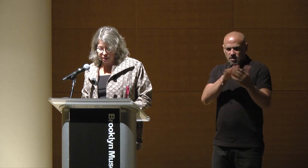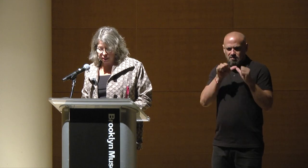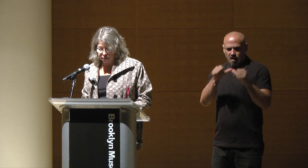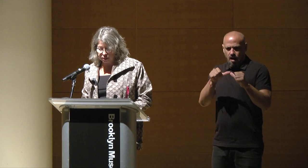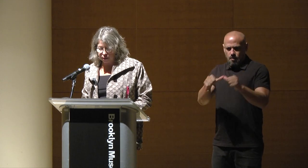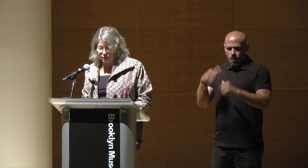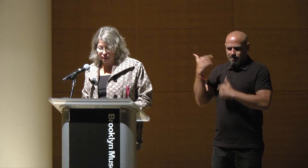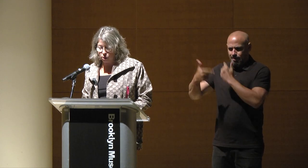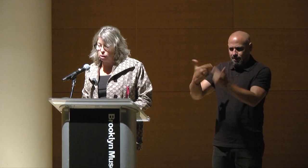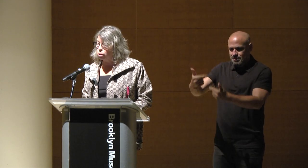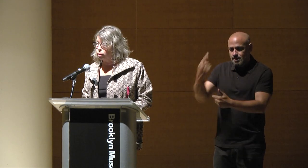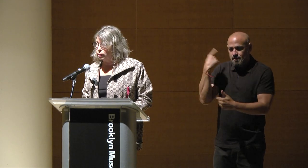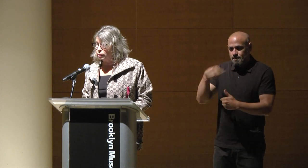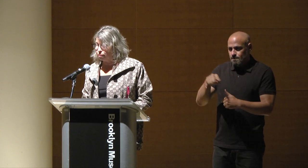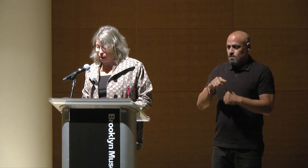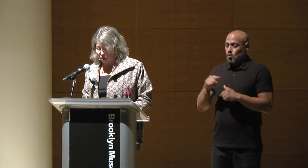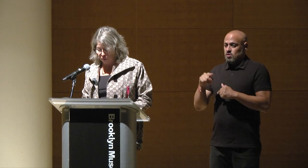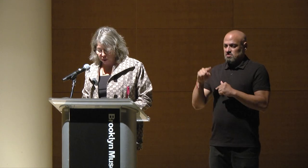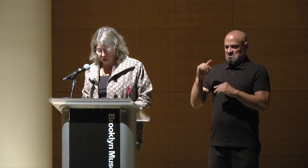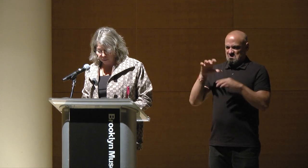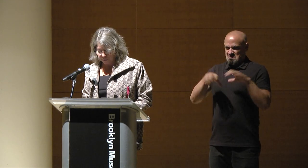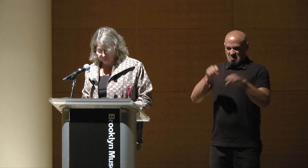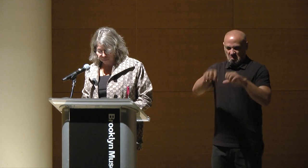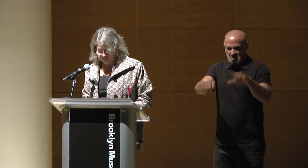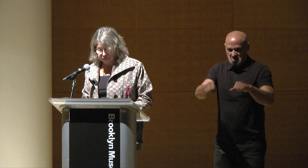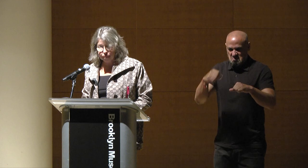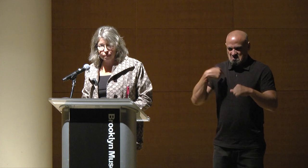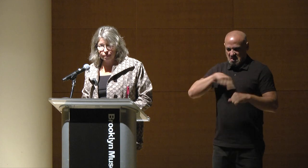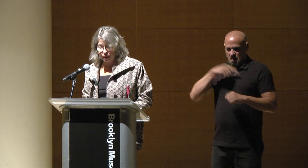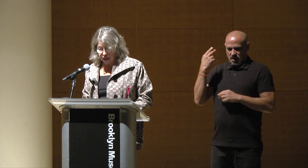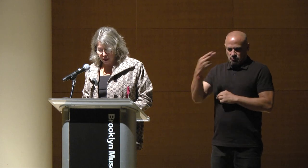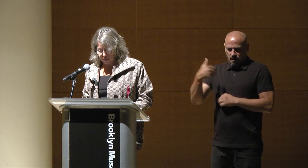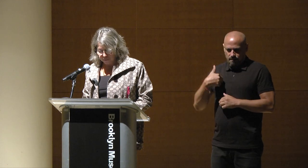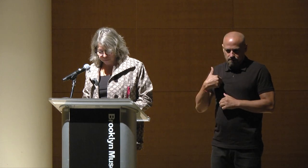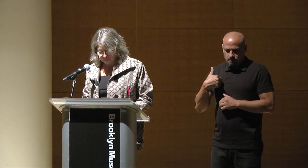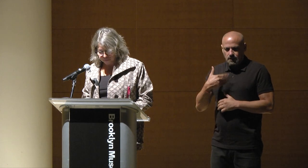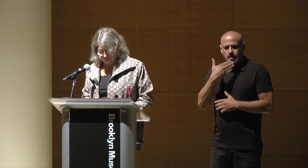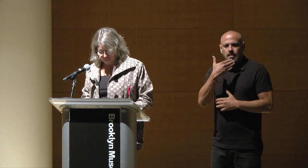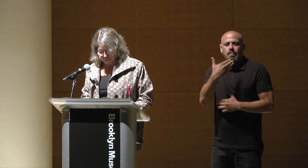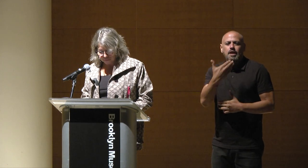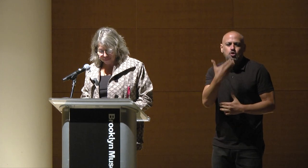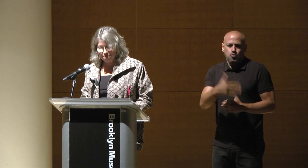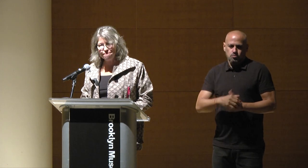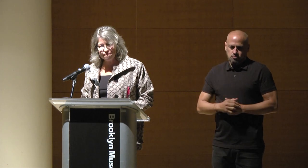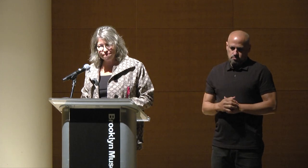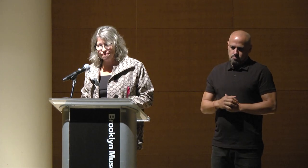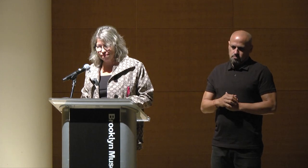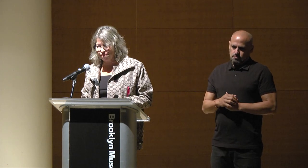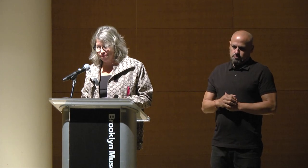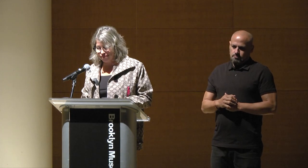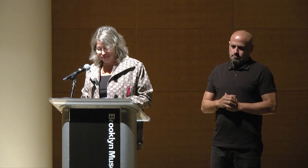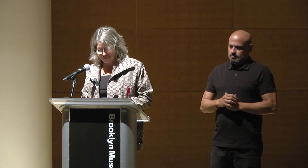ongoing legacies of settler colonialism in our work. Thank you.